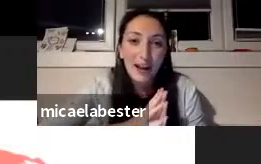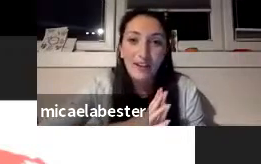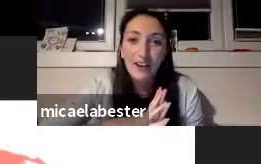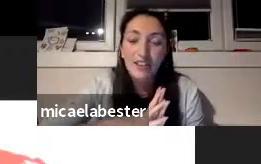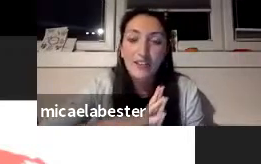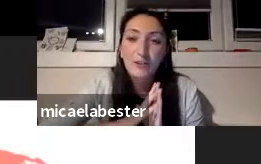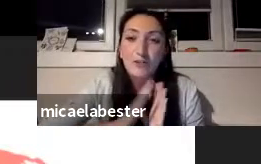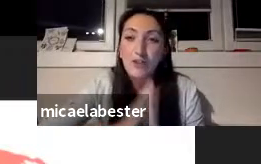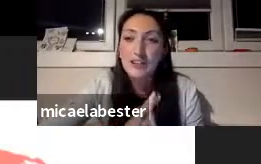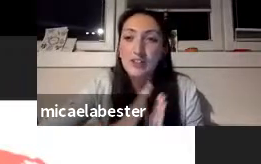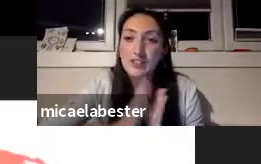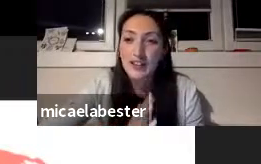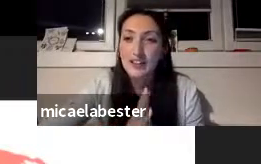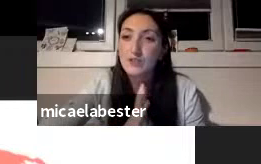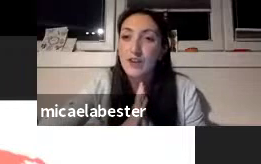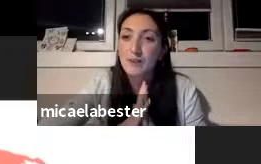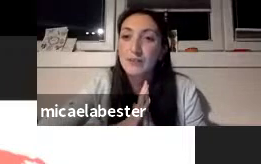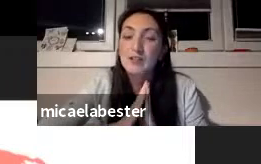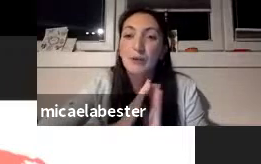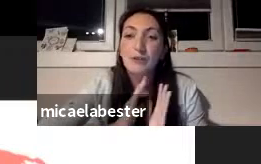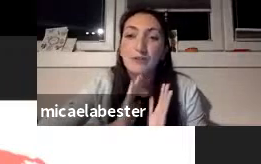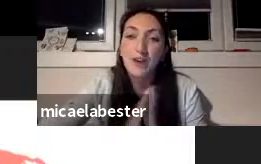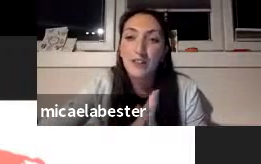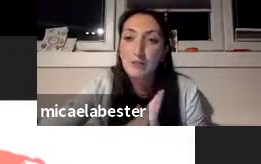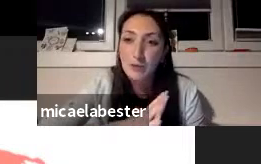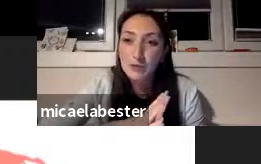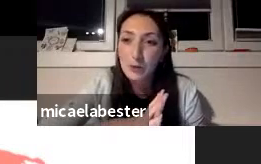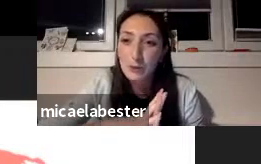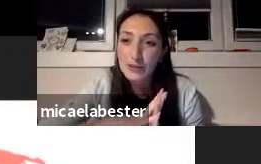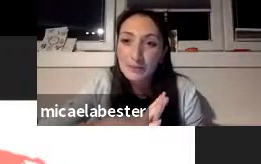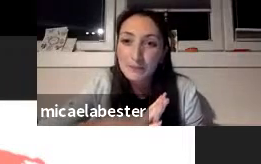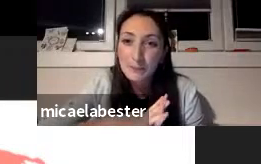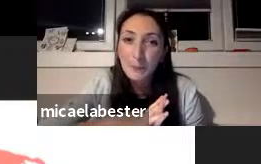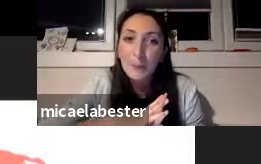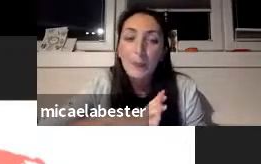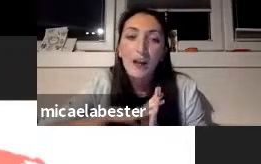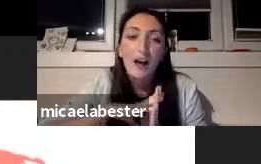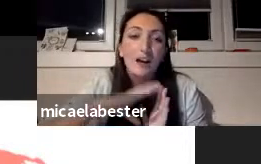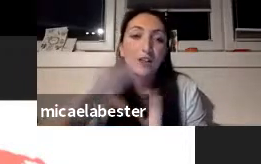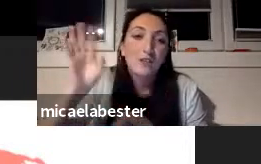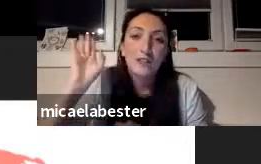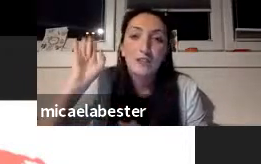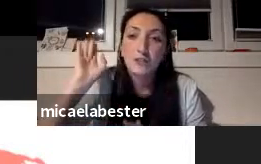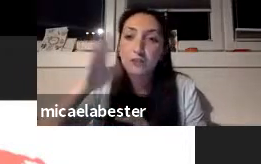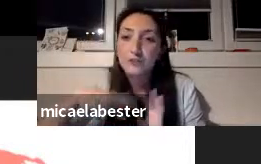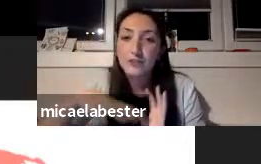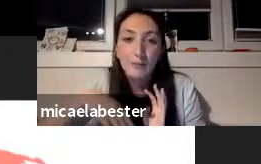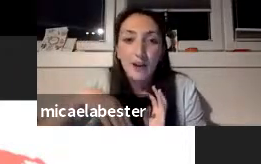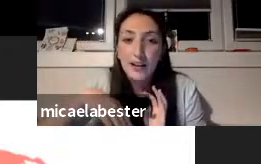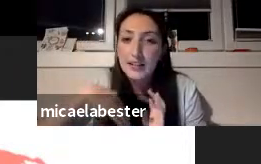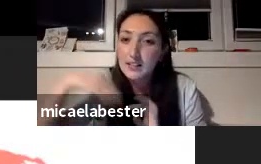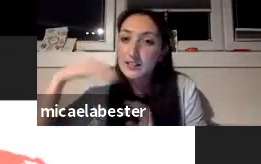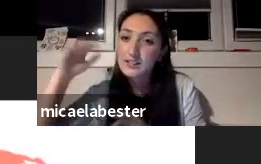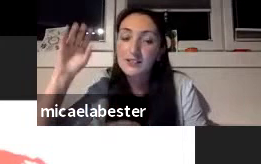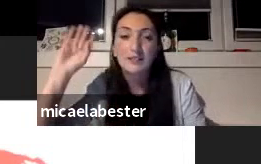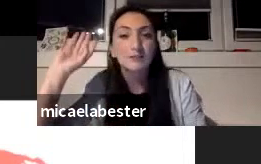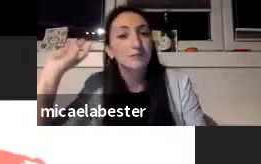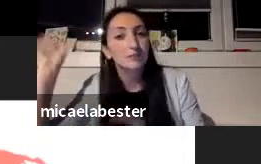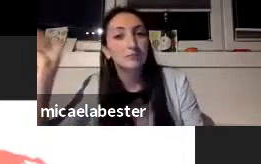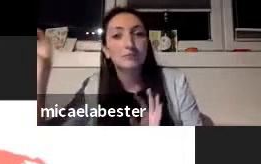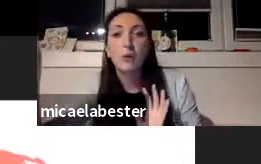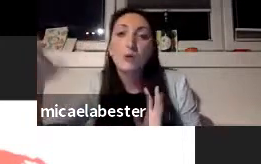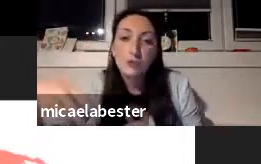to point out are that the French sign language family is by far the most dominant, used in all of the